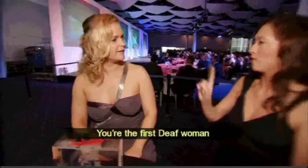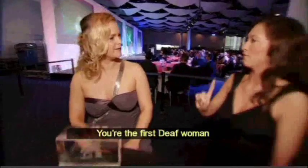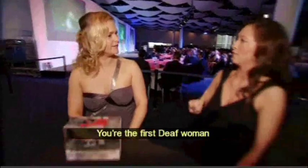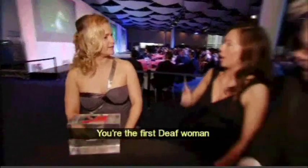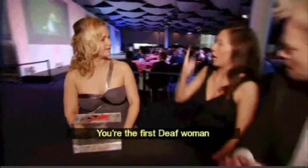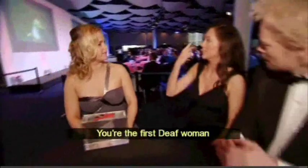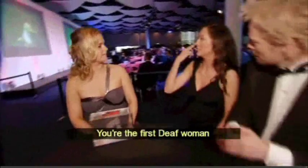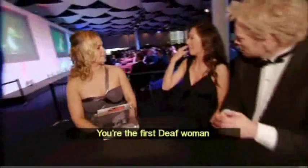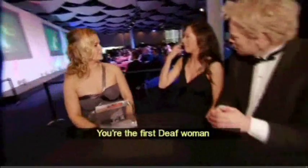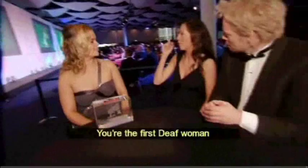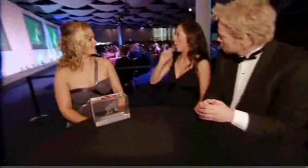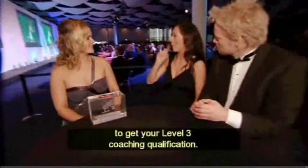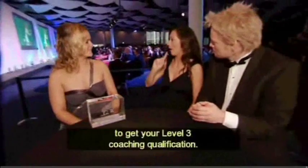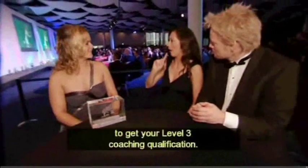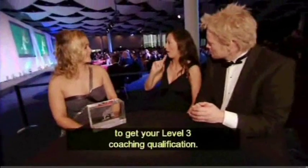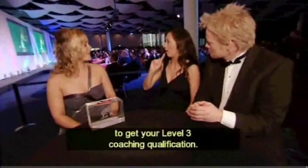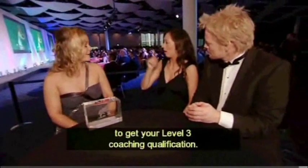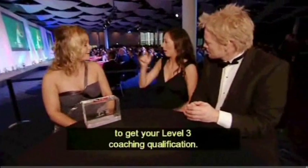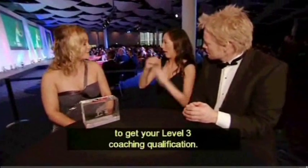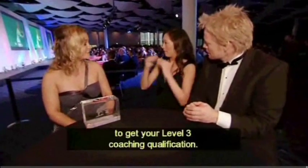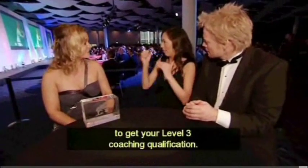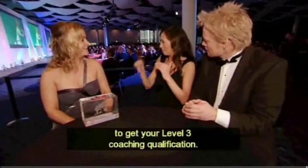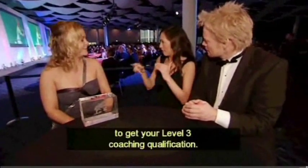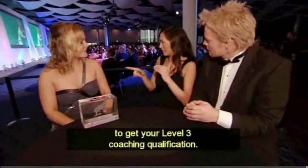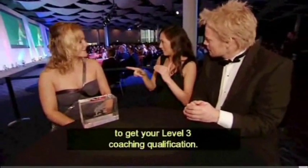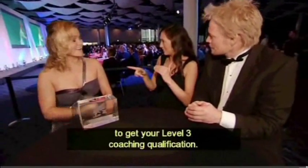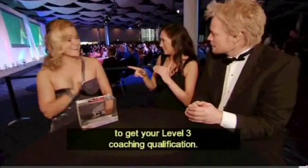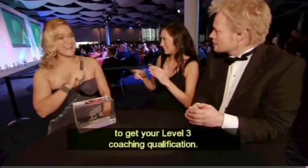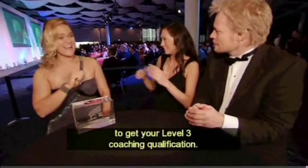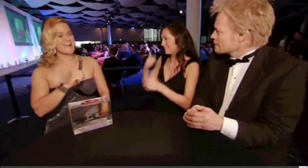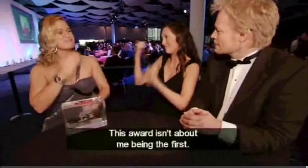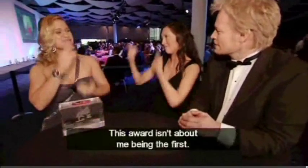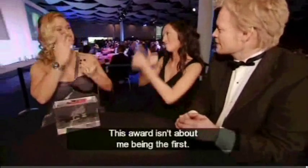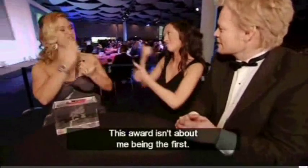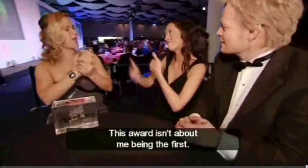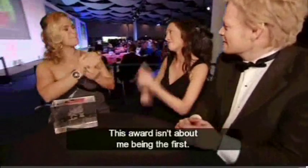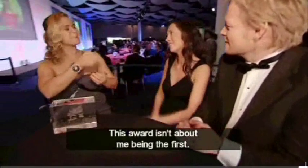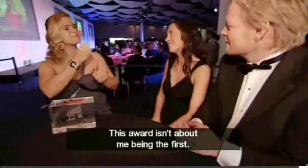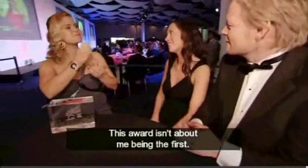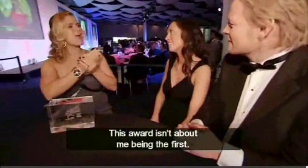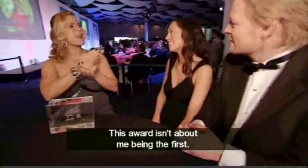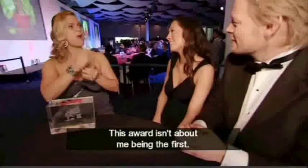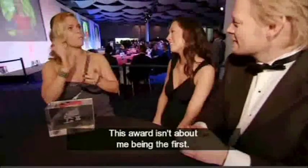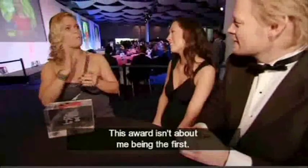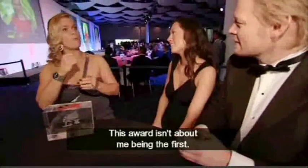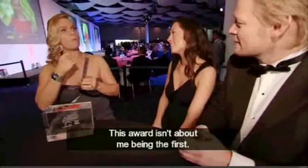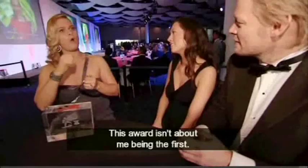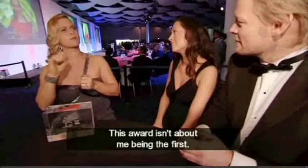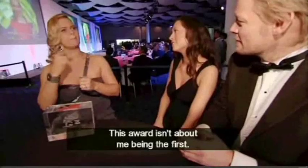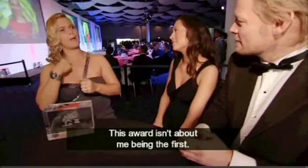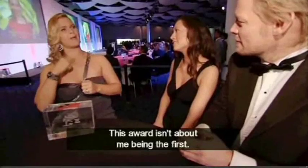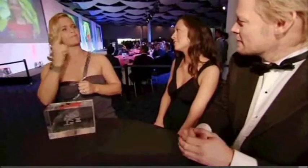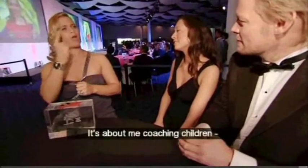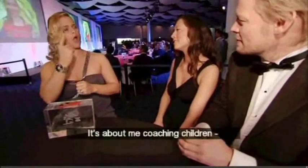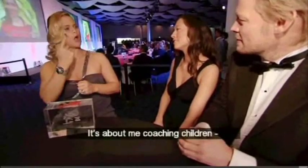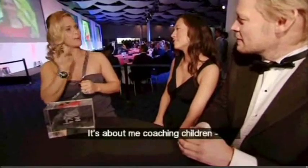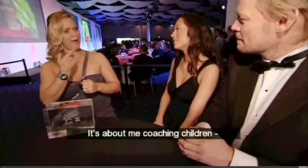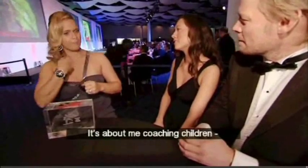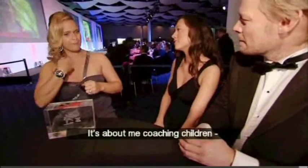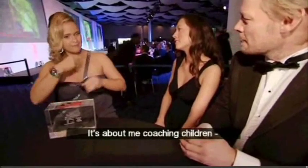You're the first deaf woman to get your Level 3 coaching qualification. This award isn't about me being the first. It's